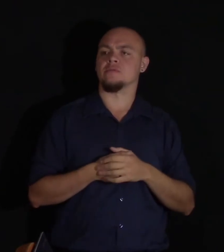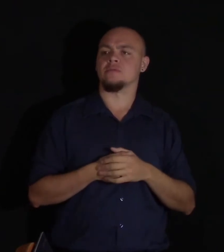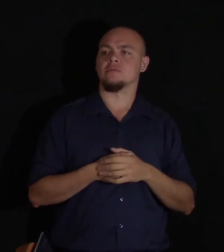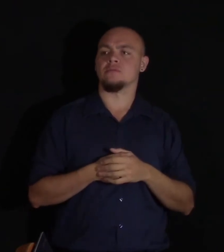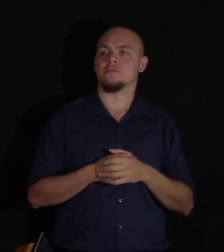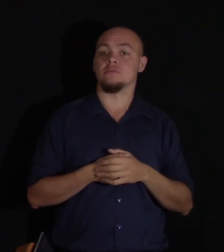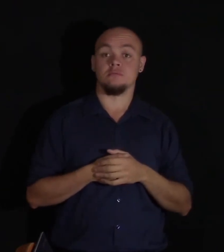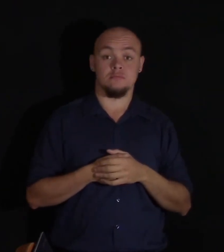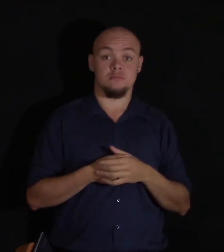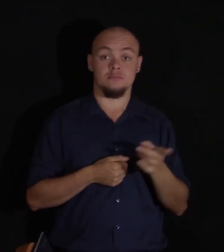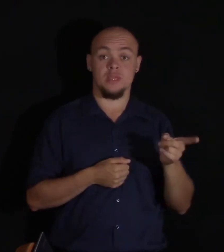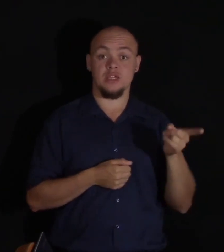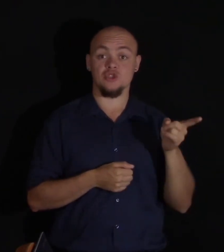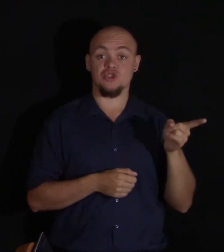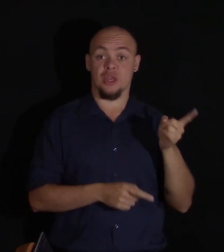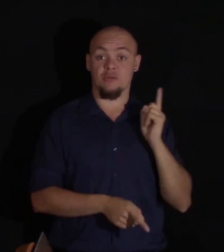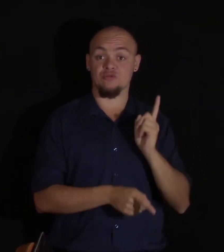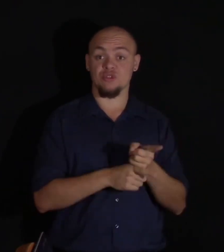And she was right.